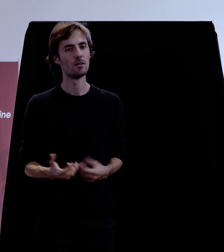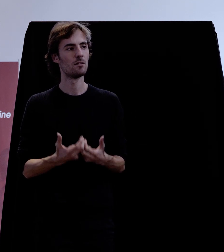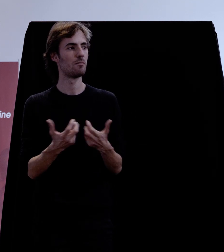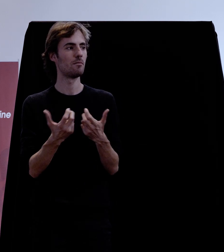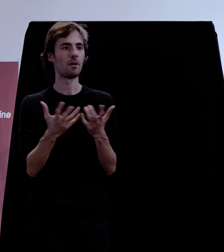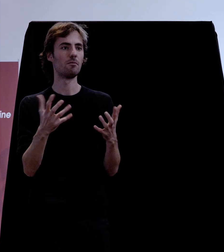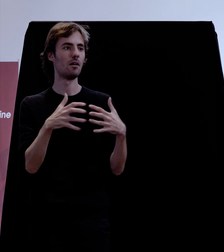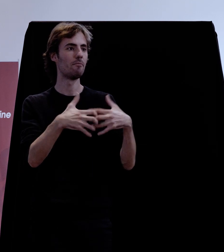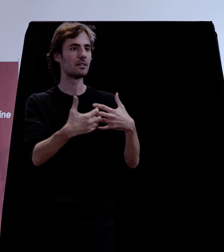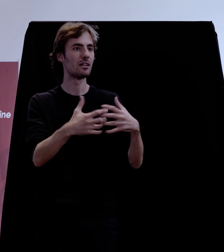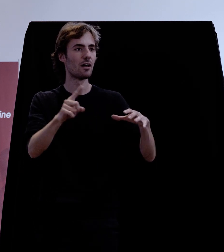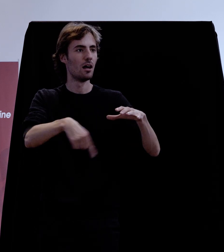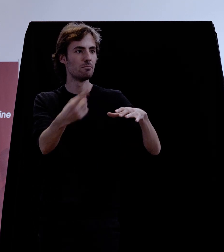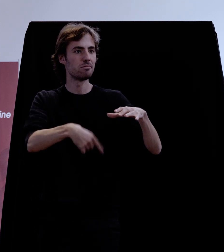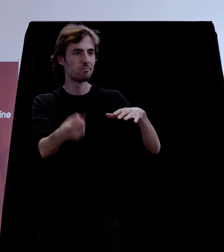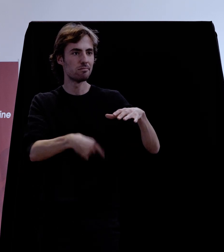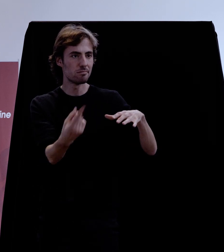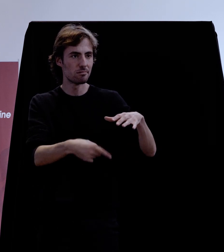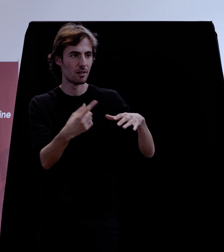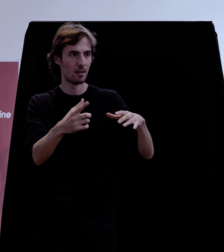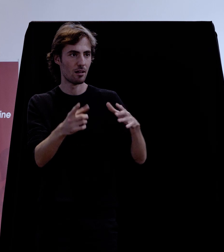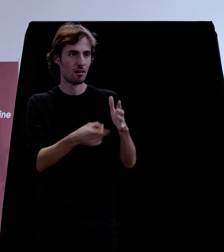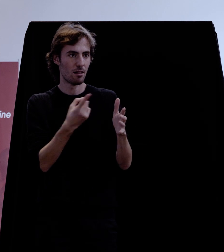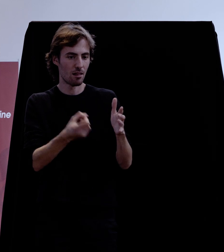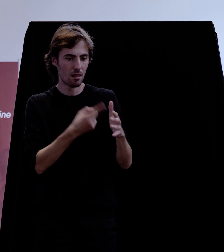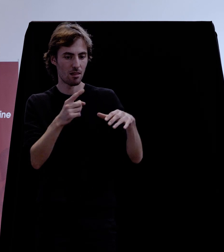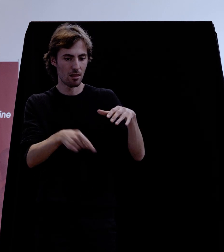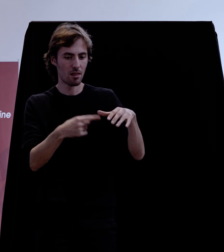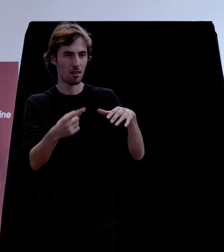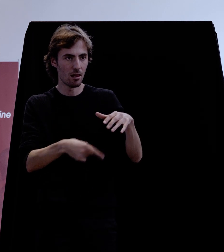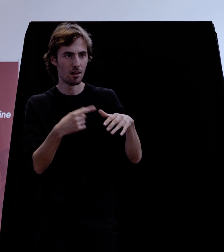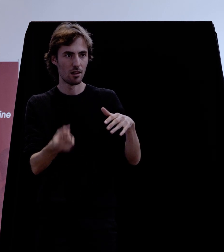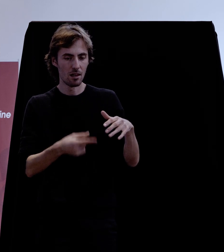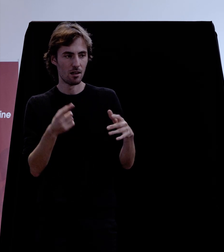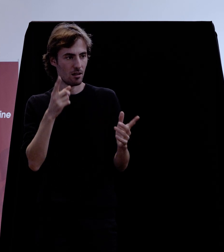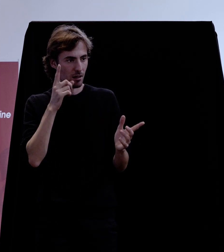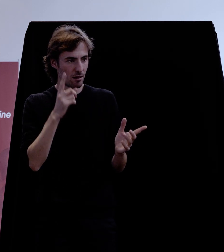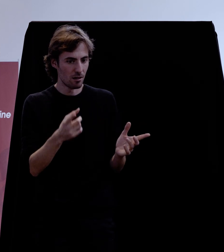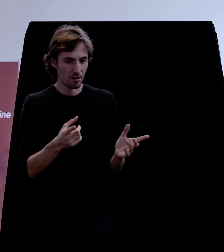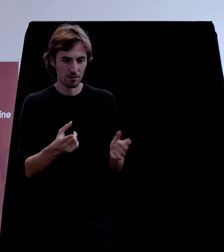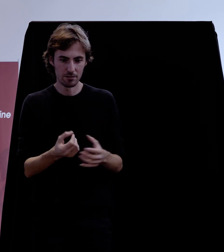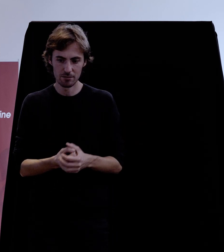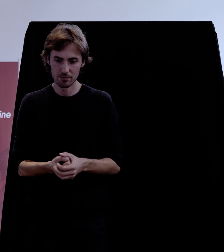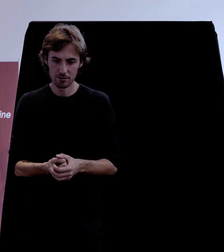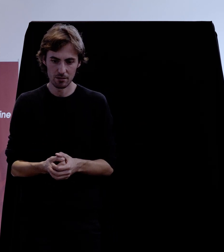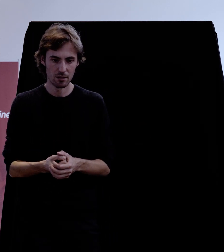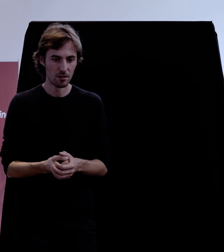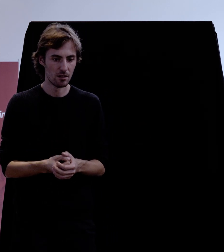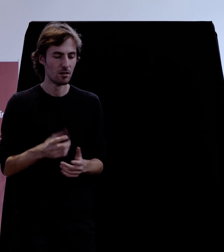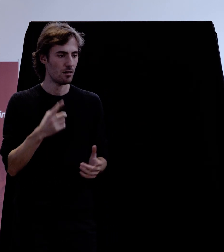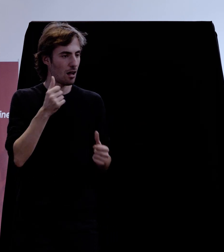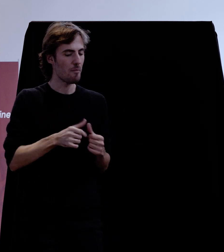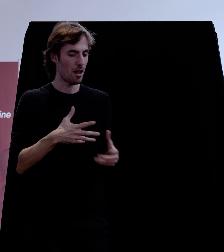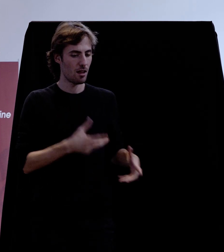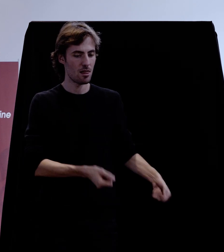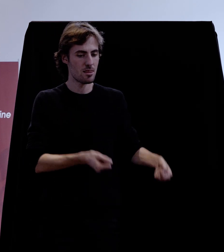in the basement. I was carrying a load of laundry down there, and suddenly I fell over a table.